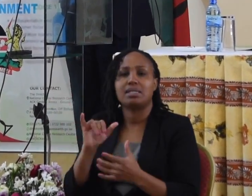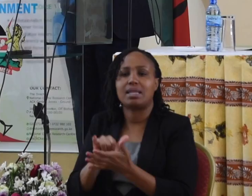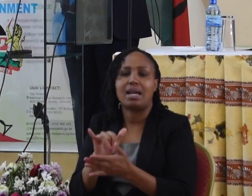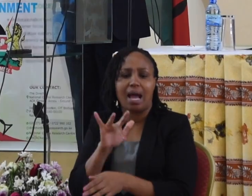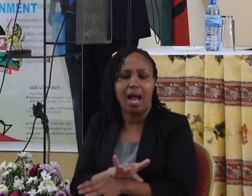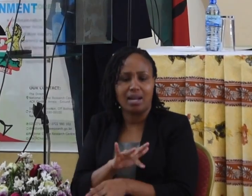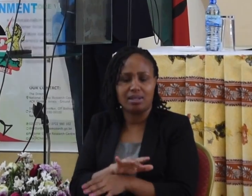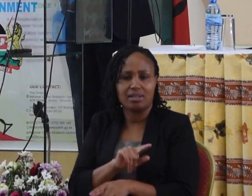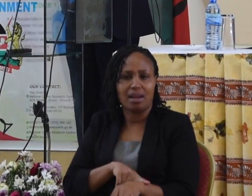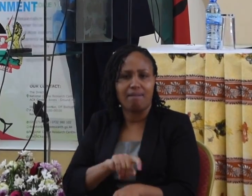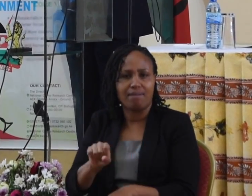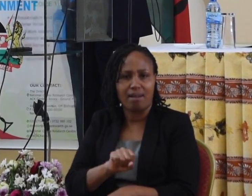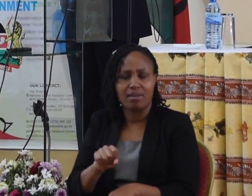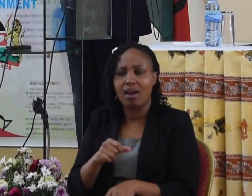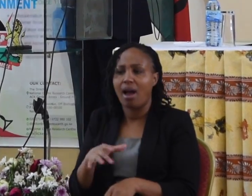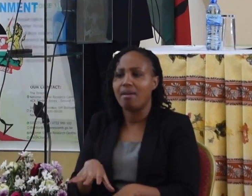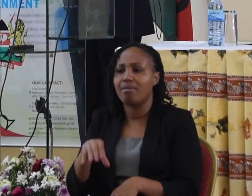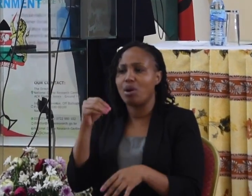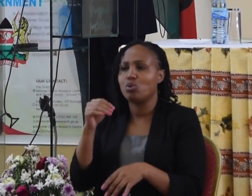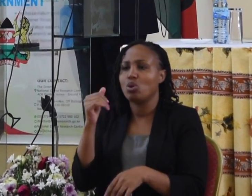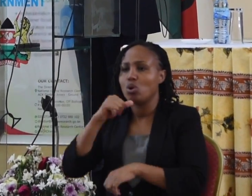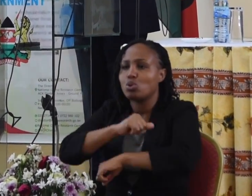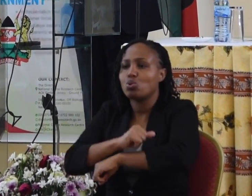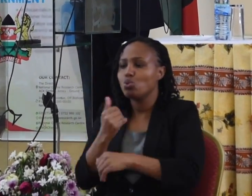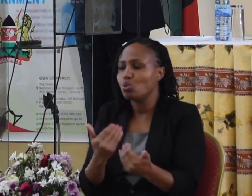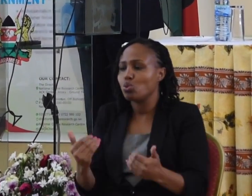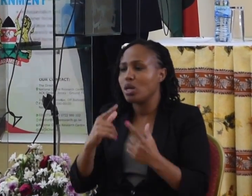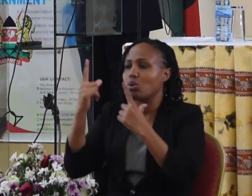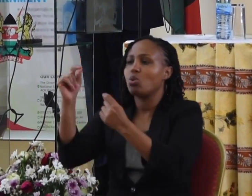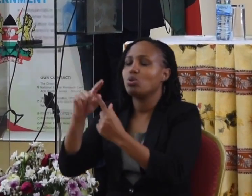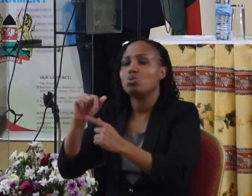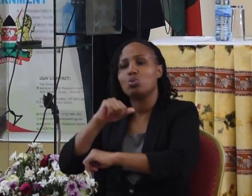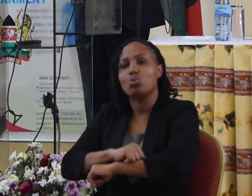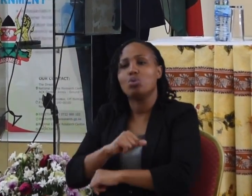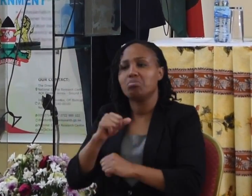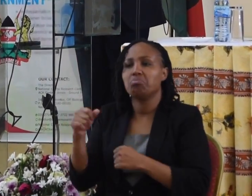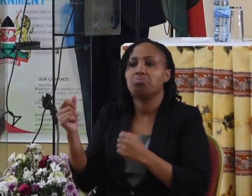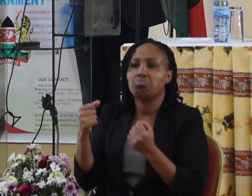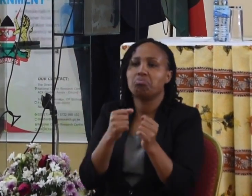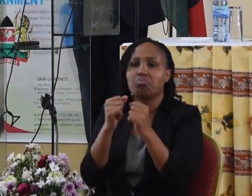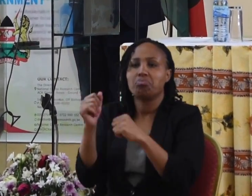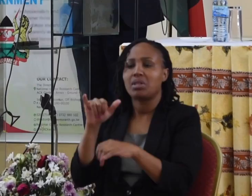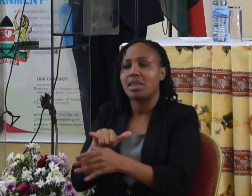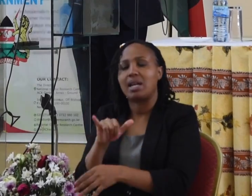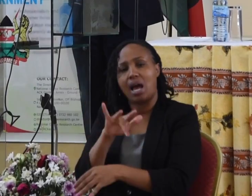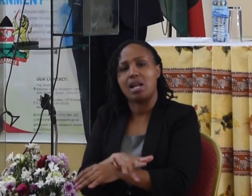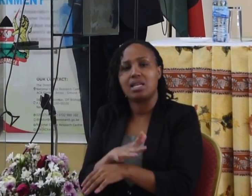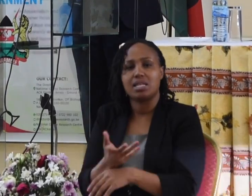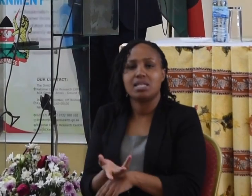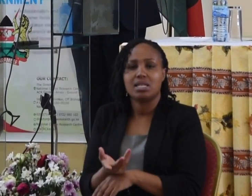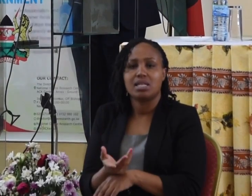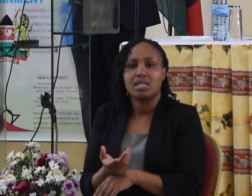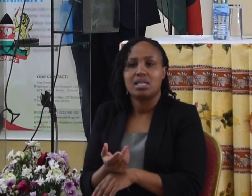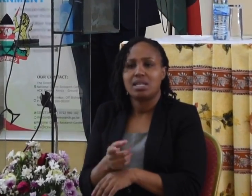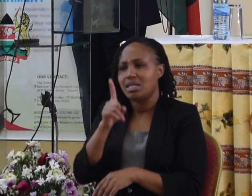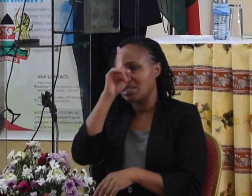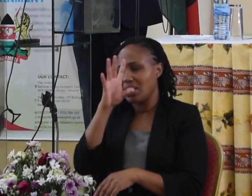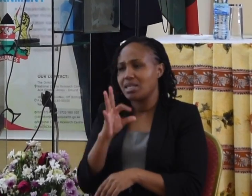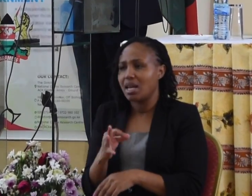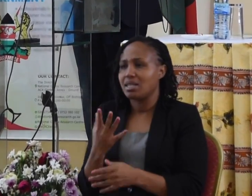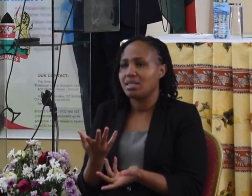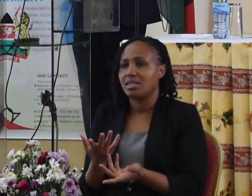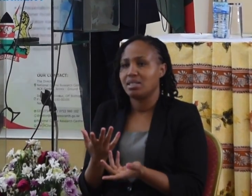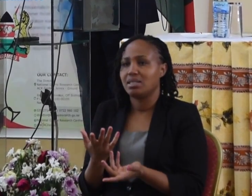I find school children going to school that early. And seriously, good